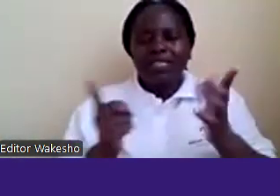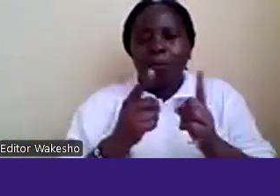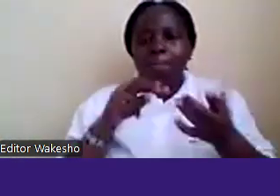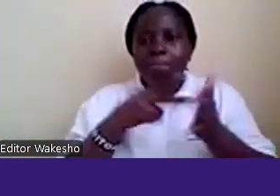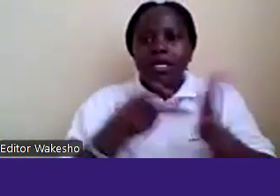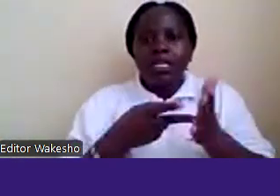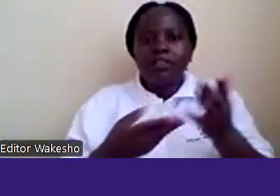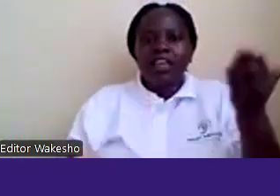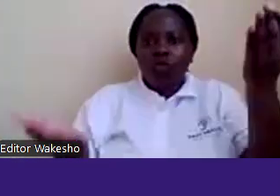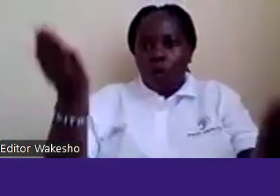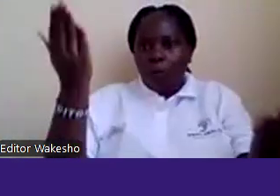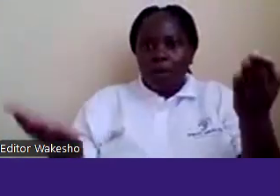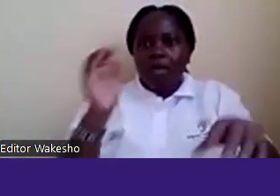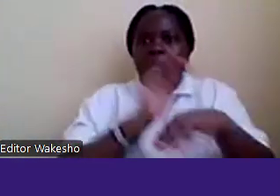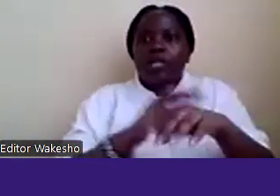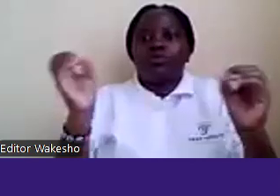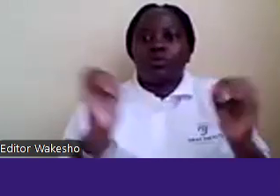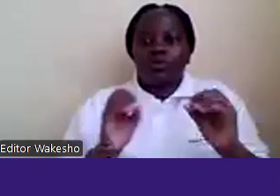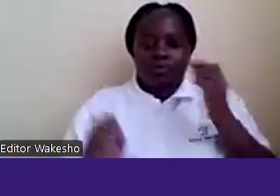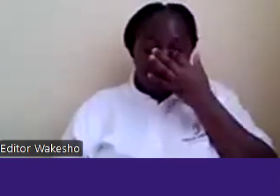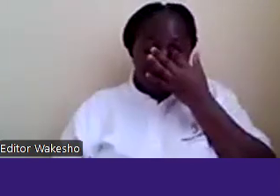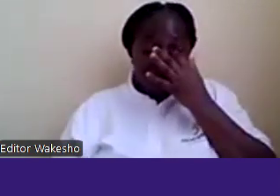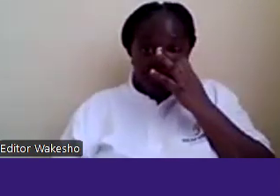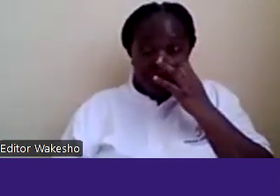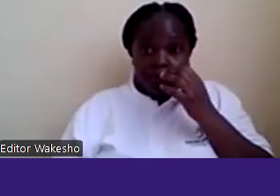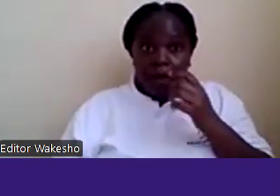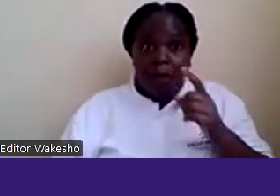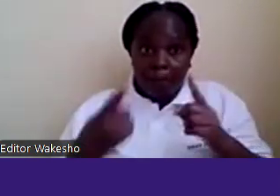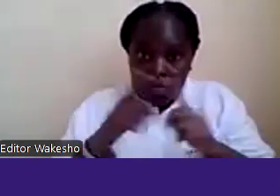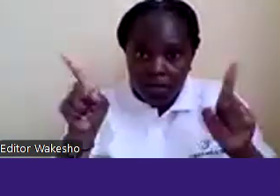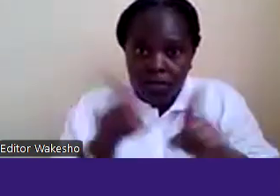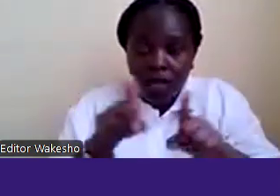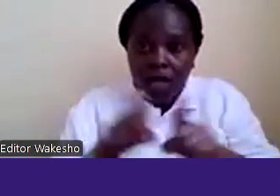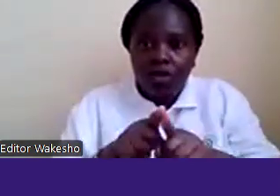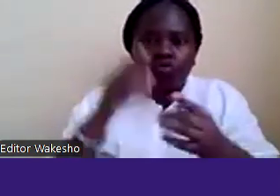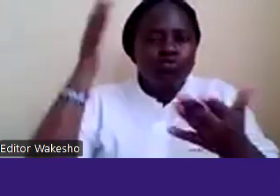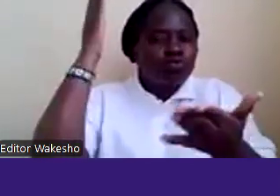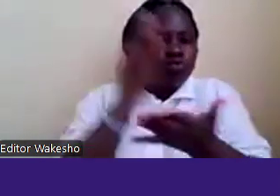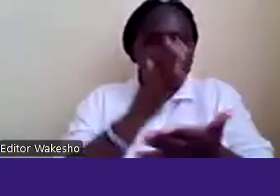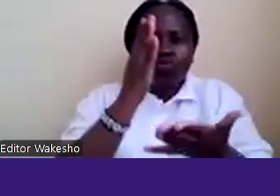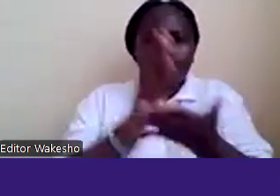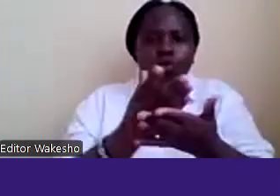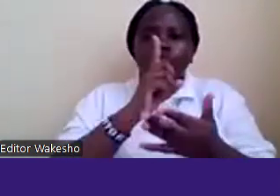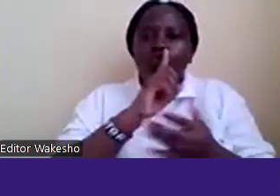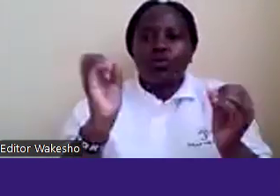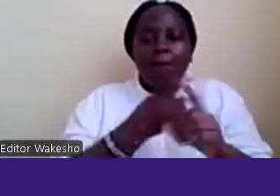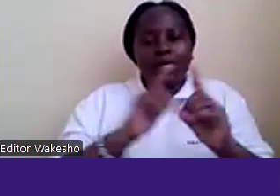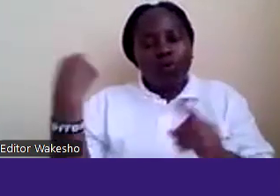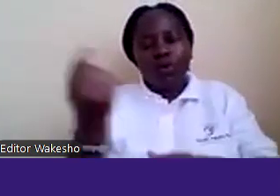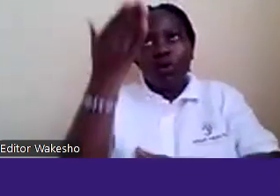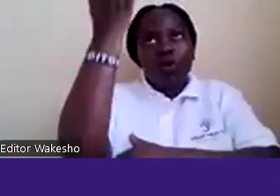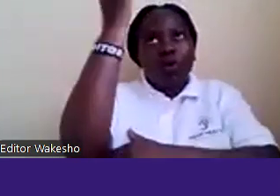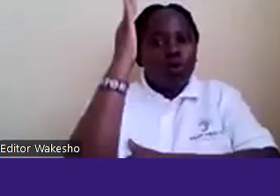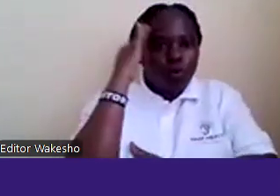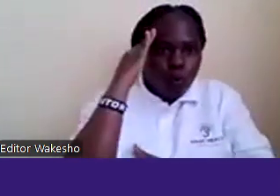right? But also, there are no actual guarantees. I guess only God knows, how one's life will go and